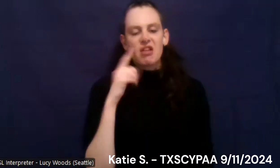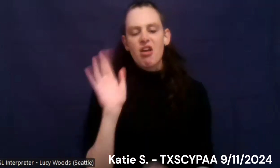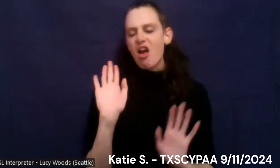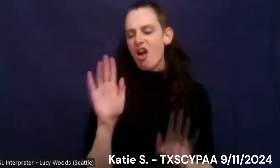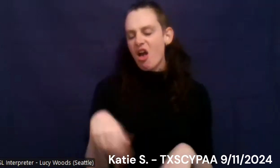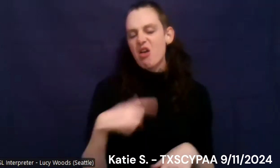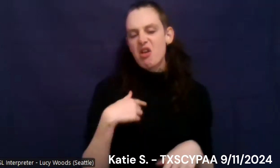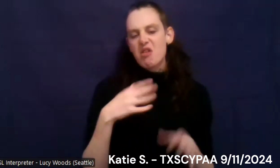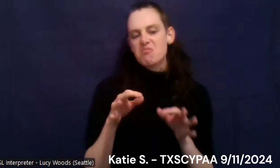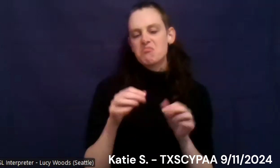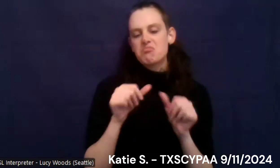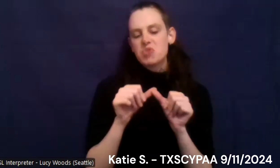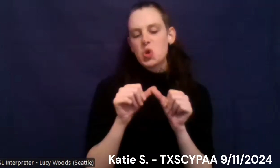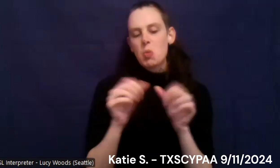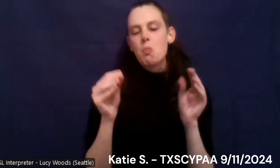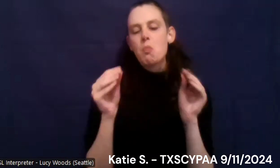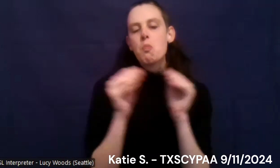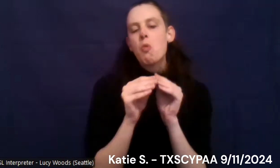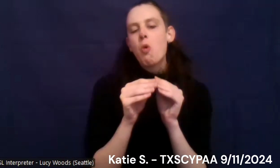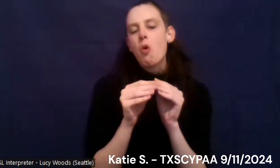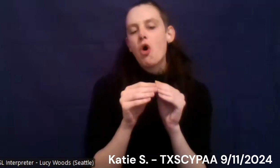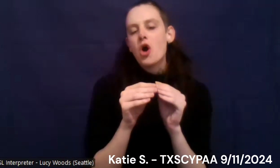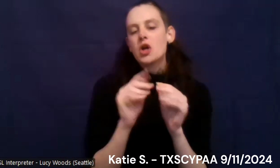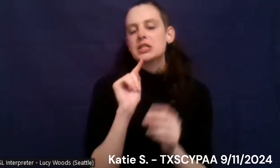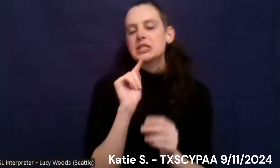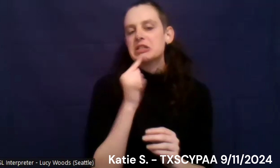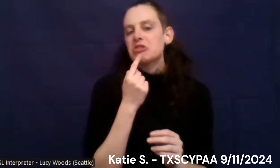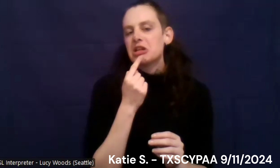more. Because those consequences